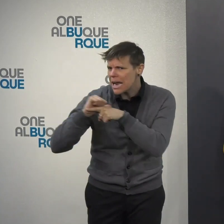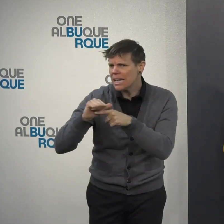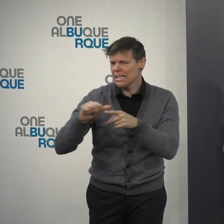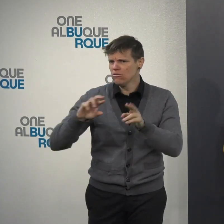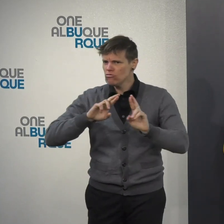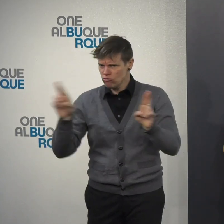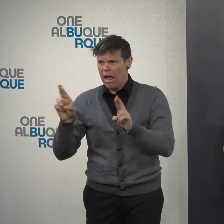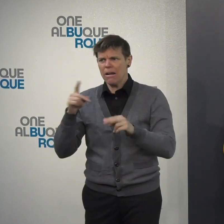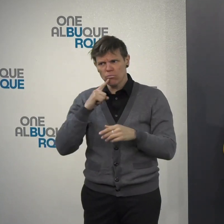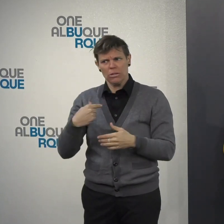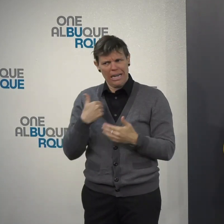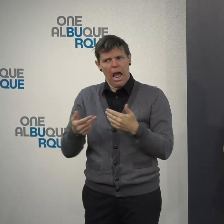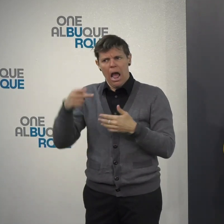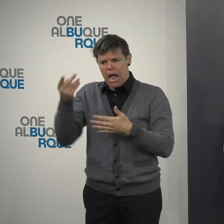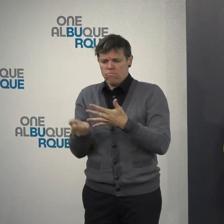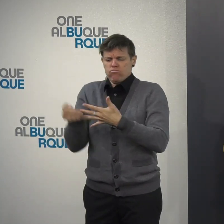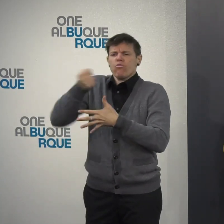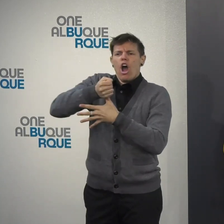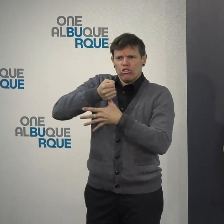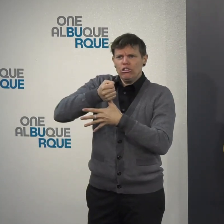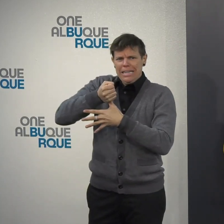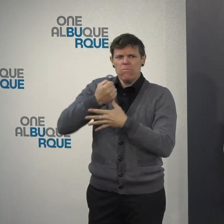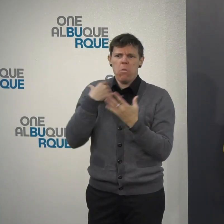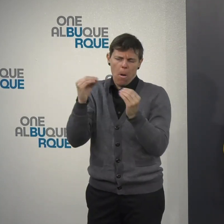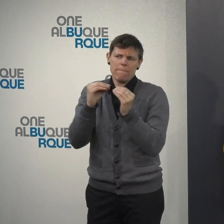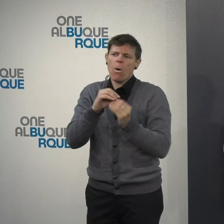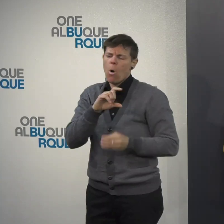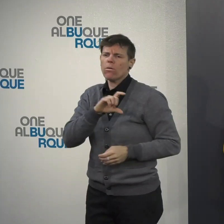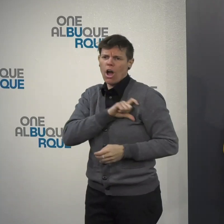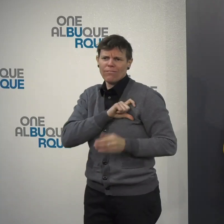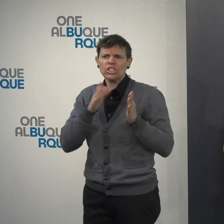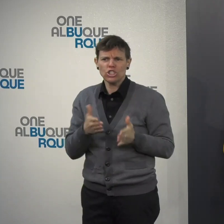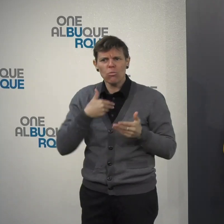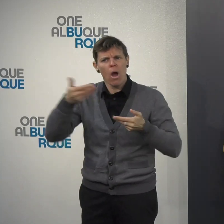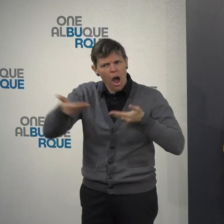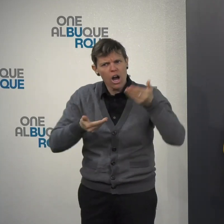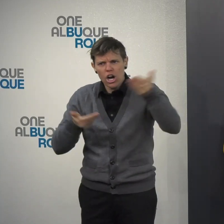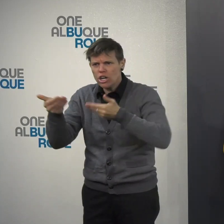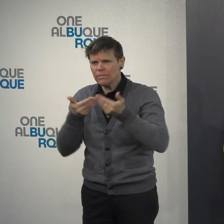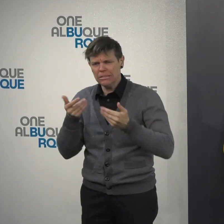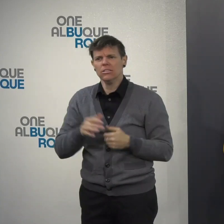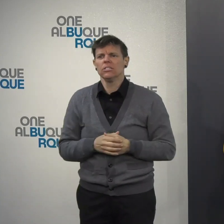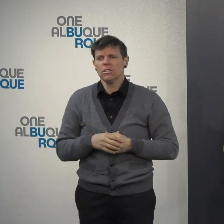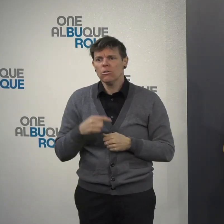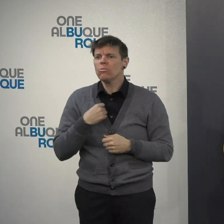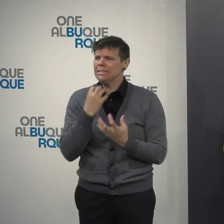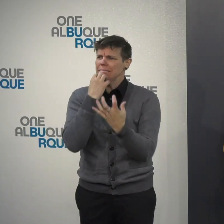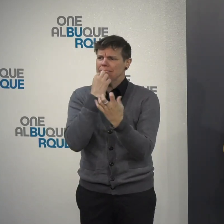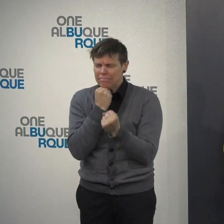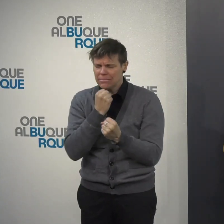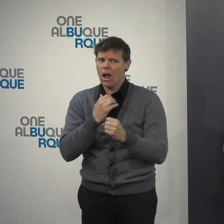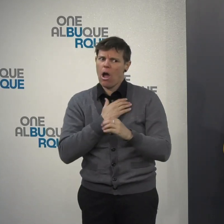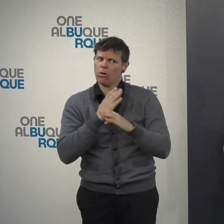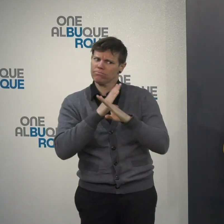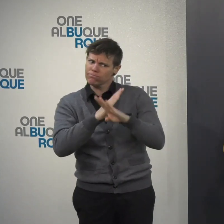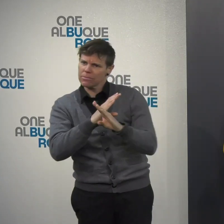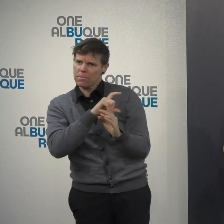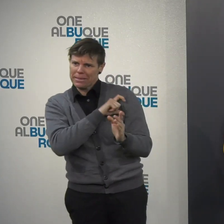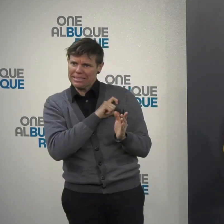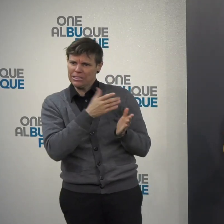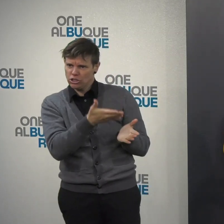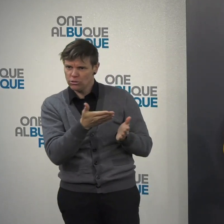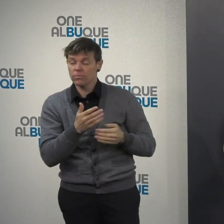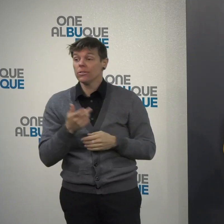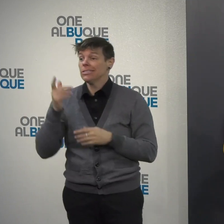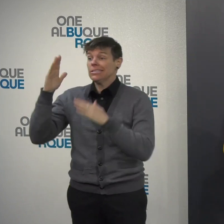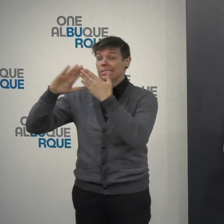us. So is keeping our officers safe. And we know that in other cities, New York, Detroit, New Orleans, officers